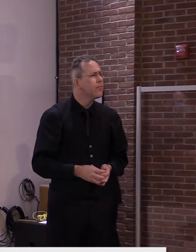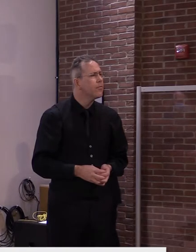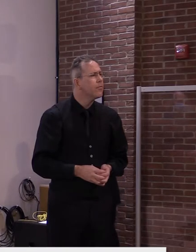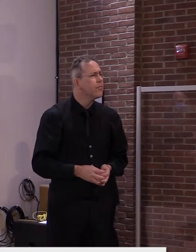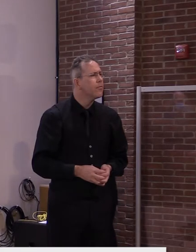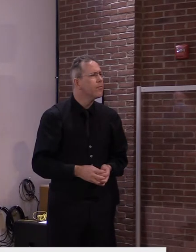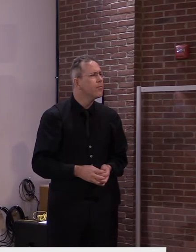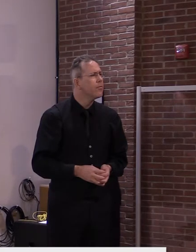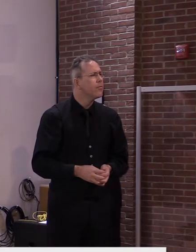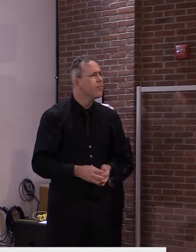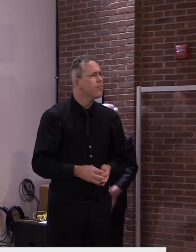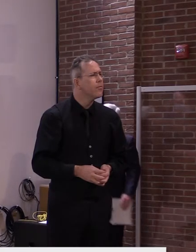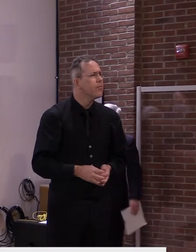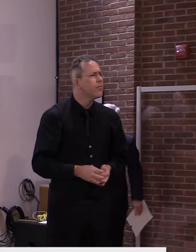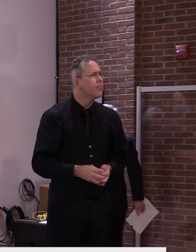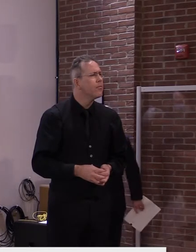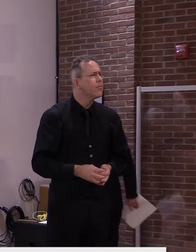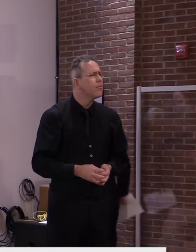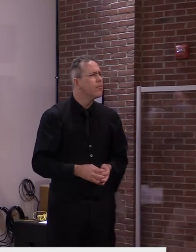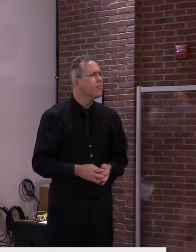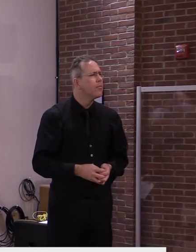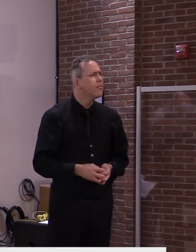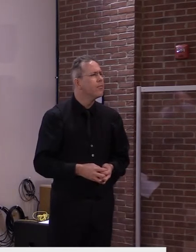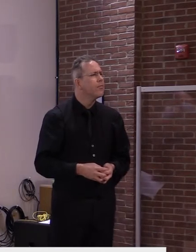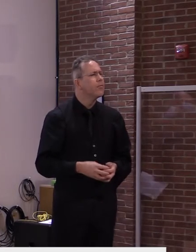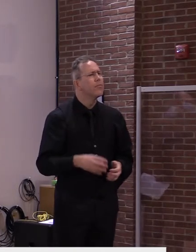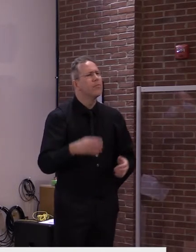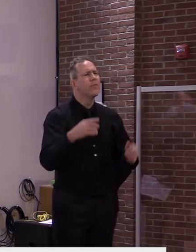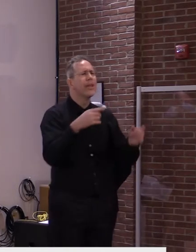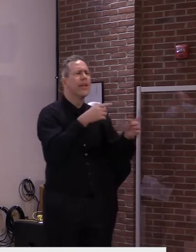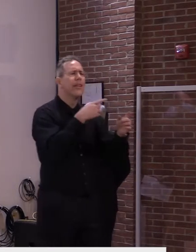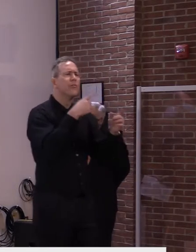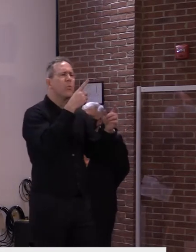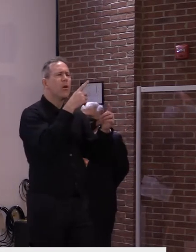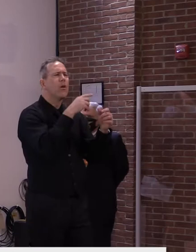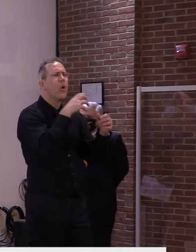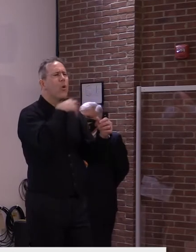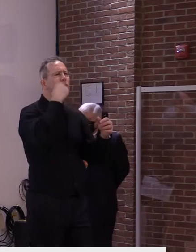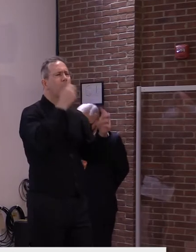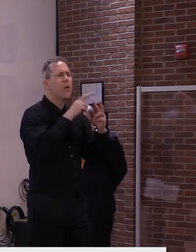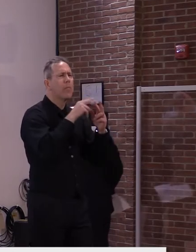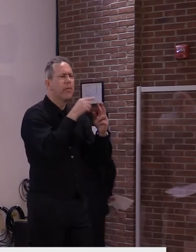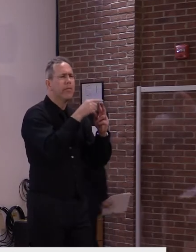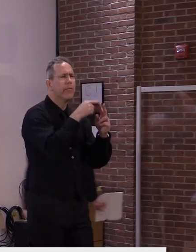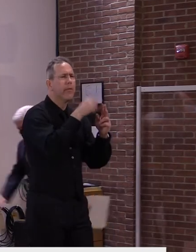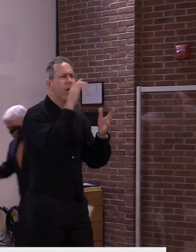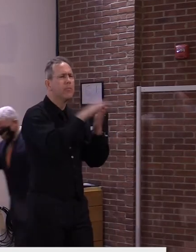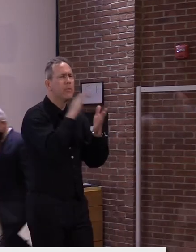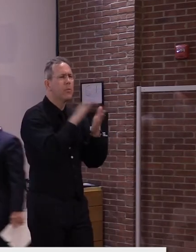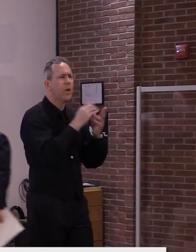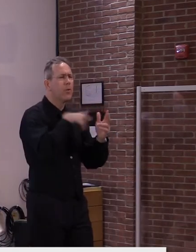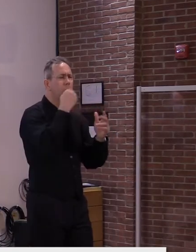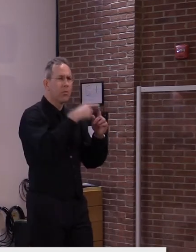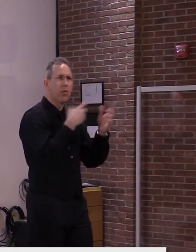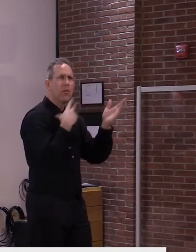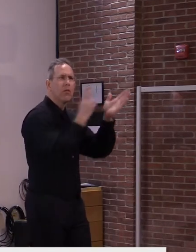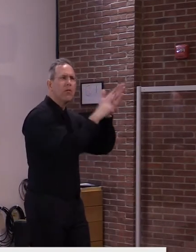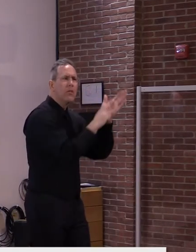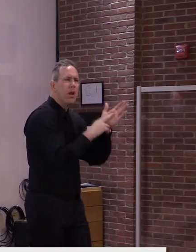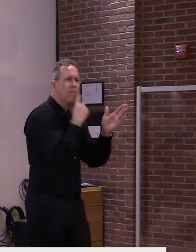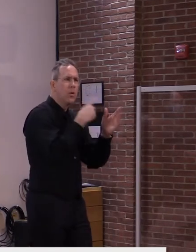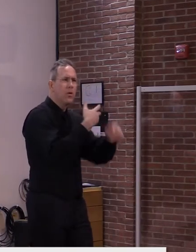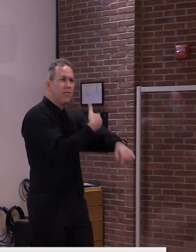for this home health care agency and other visiting nurse associations in the state? Secretary Smith.